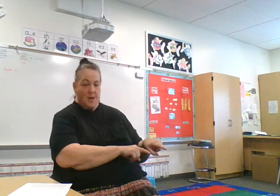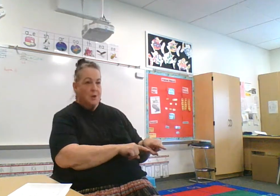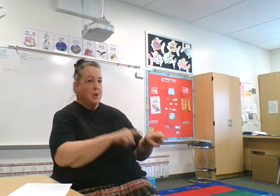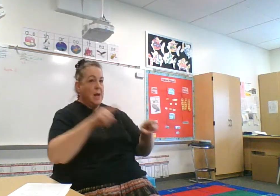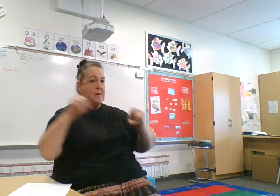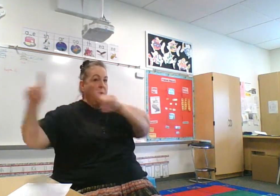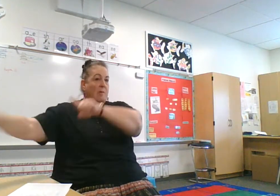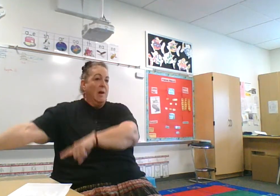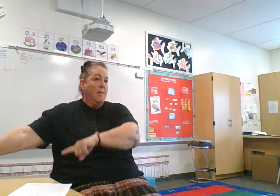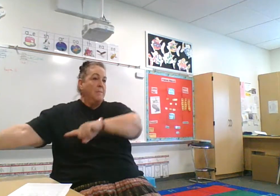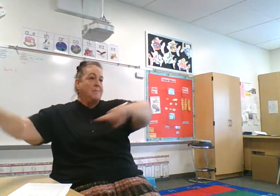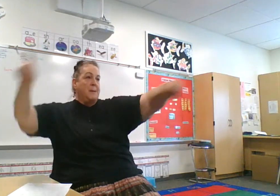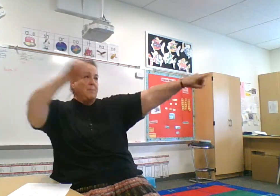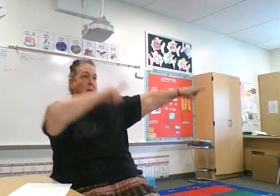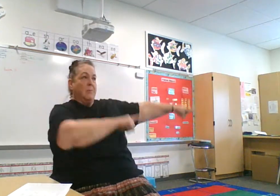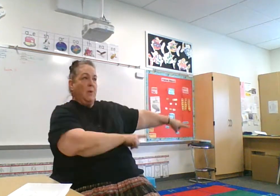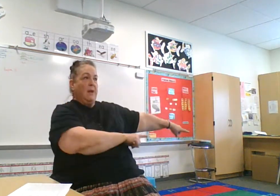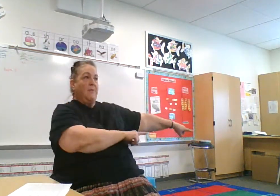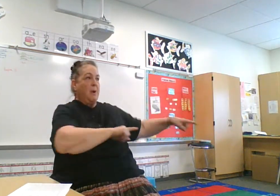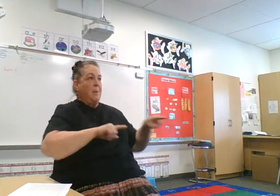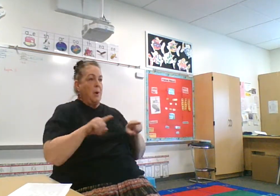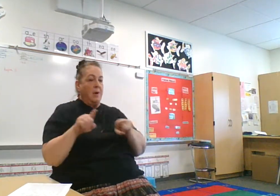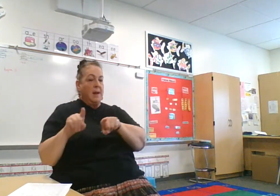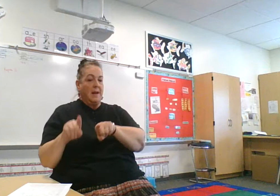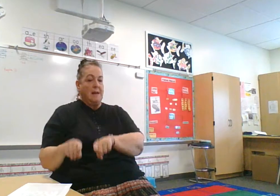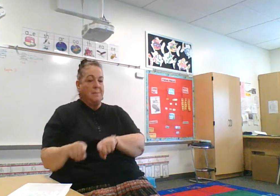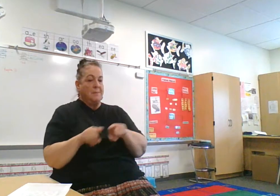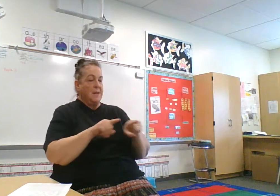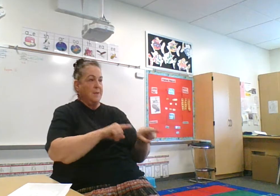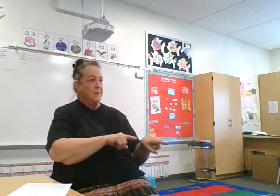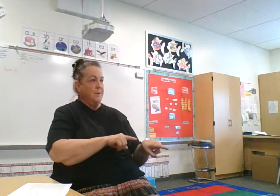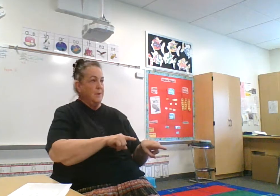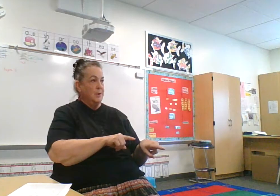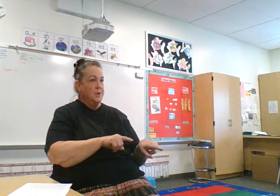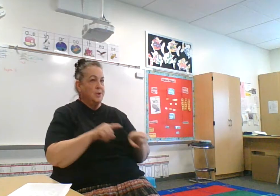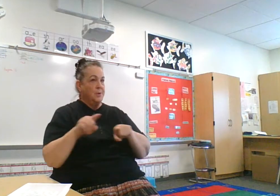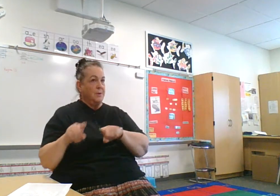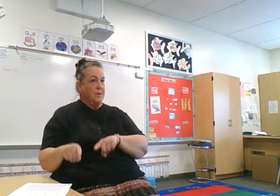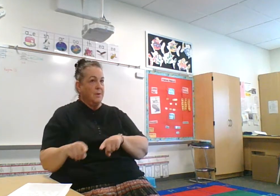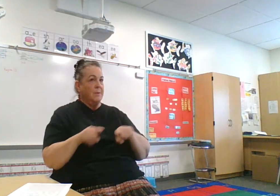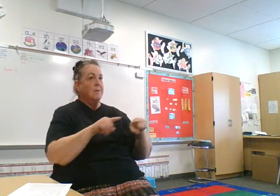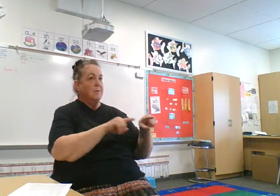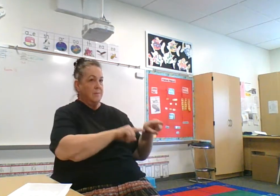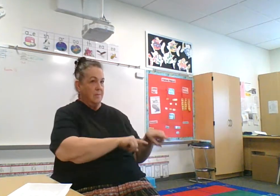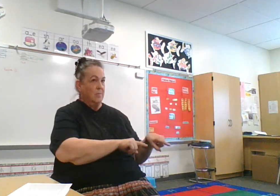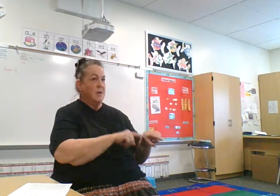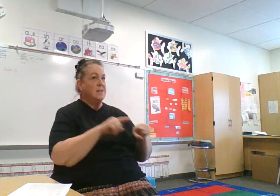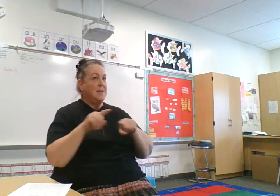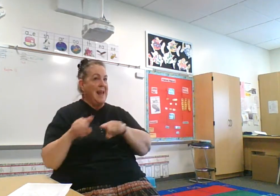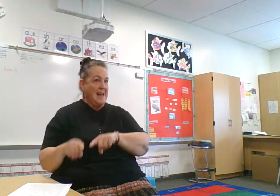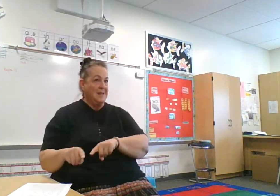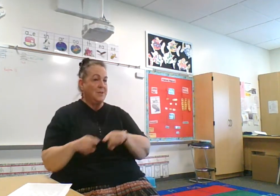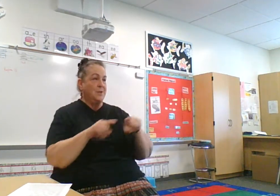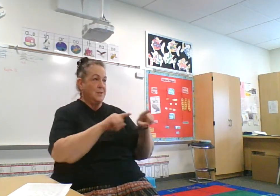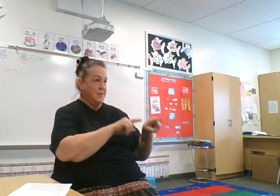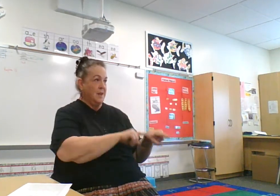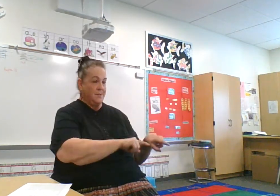So now don't separate them really far apart. Kind of keep them together to show that one is as good as the other.